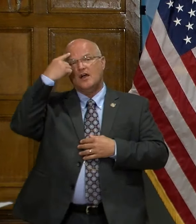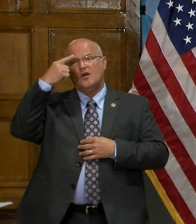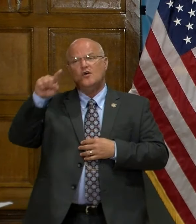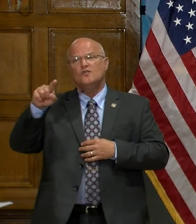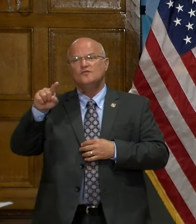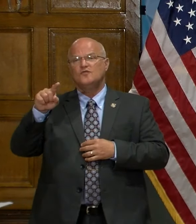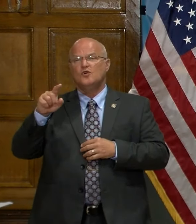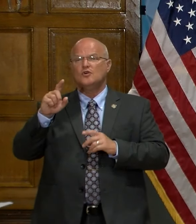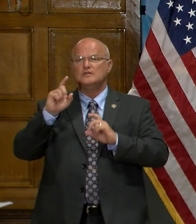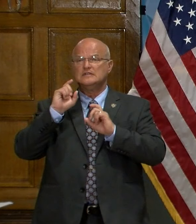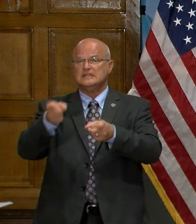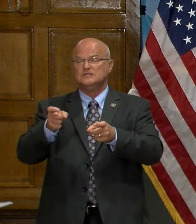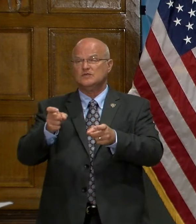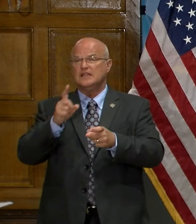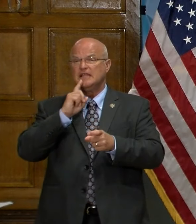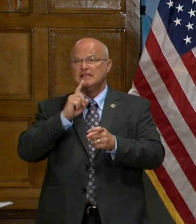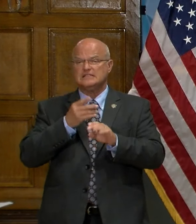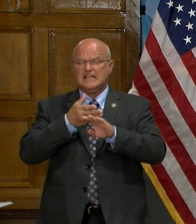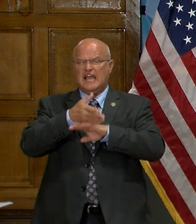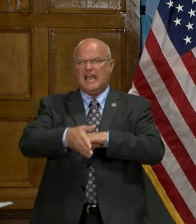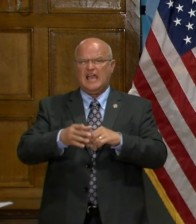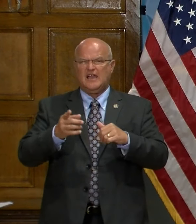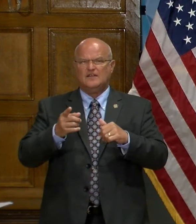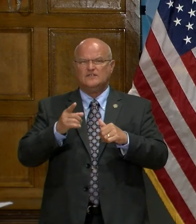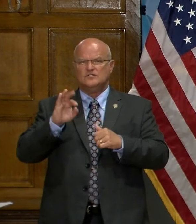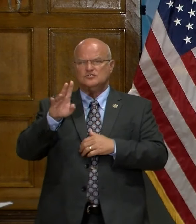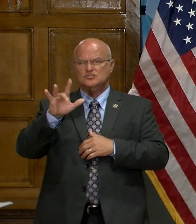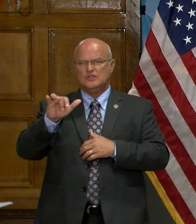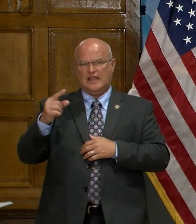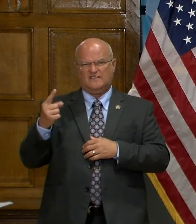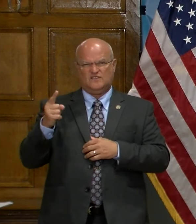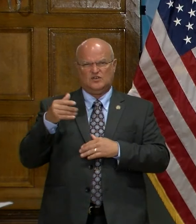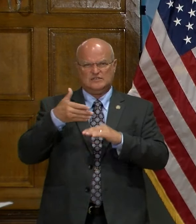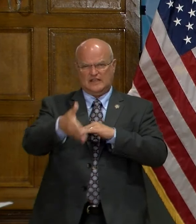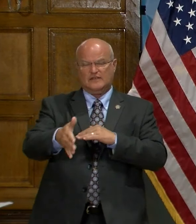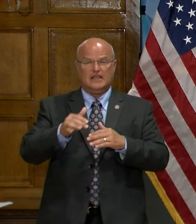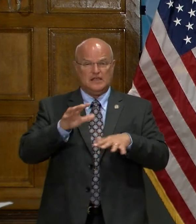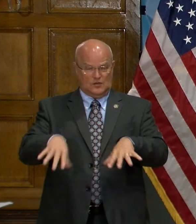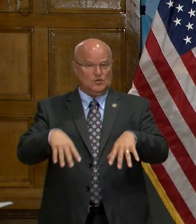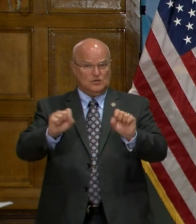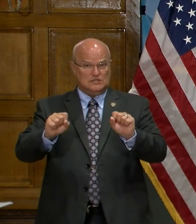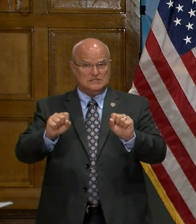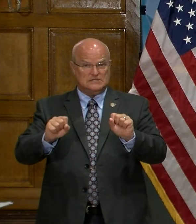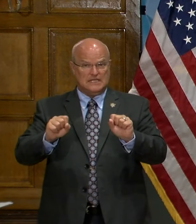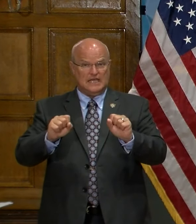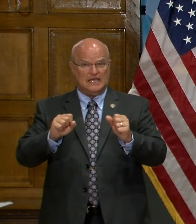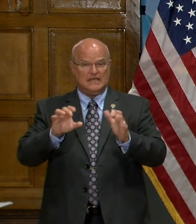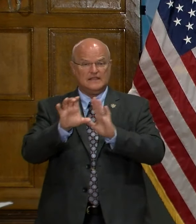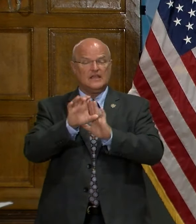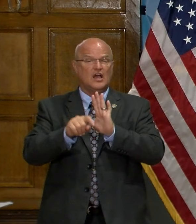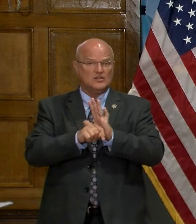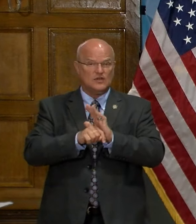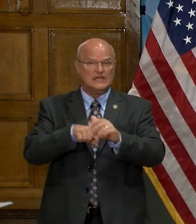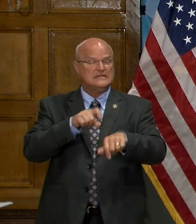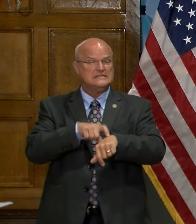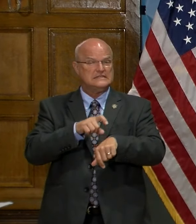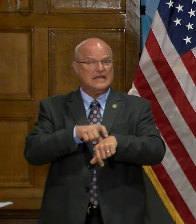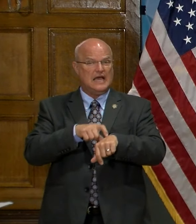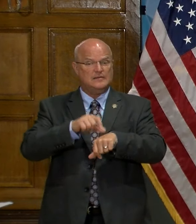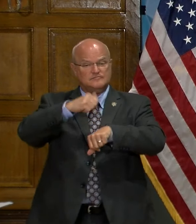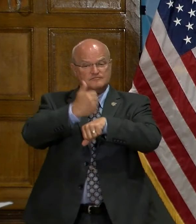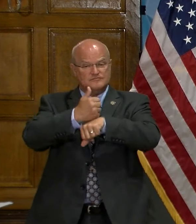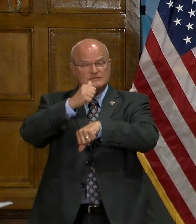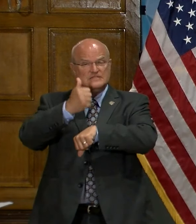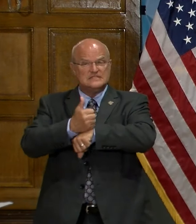for issuing that is right after the 1st of July. Of course, it'll take the contractor a little bit of time to